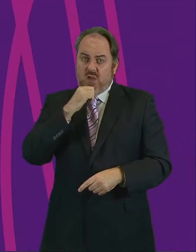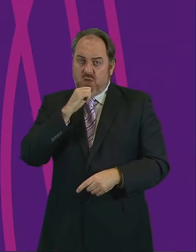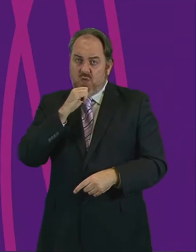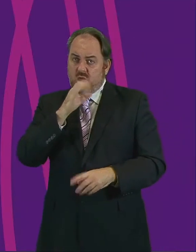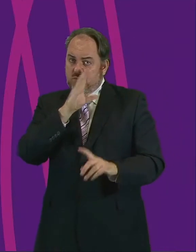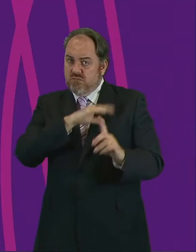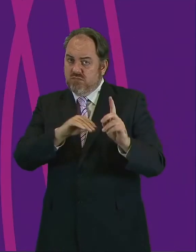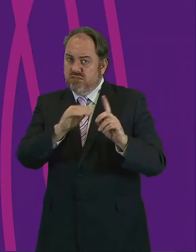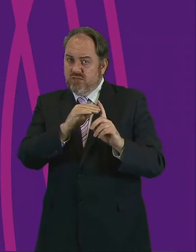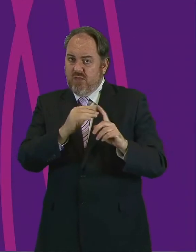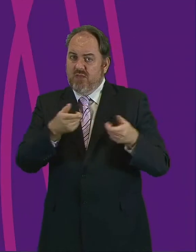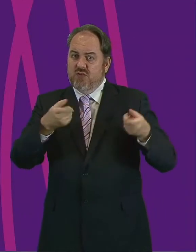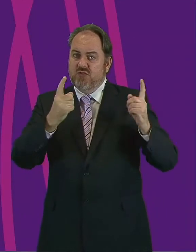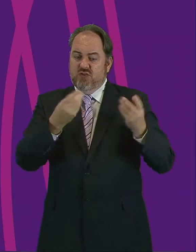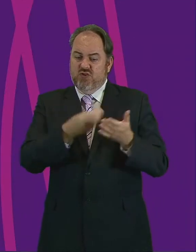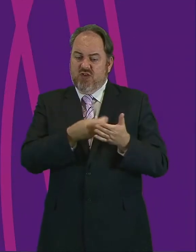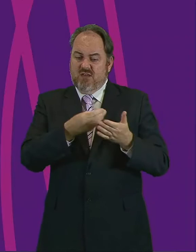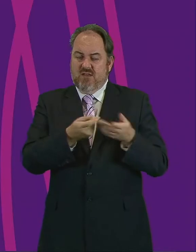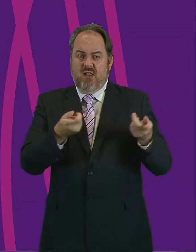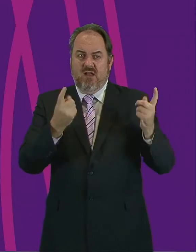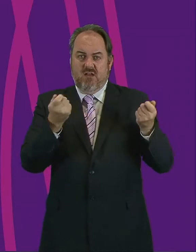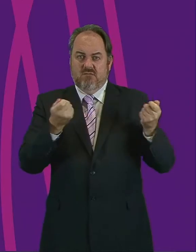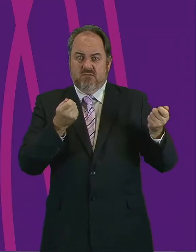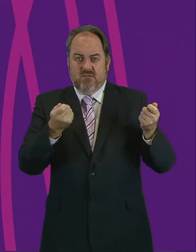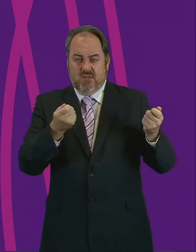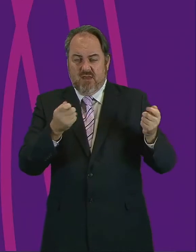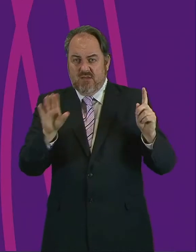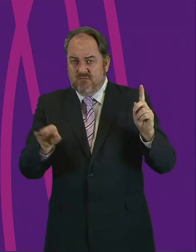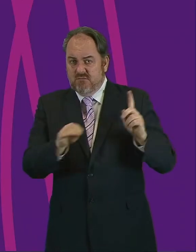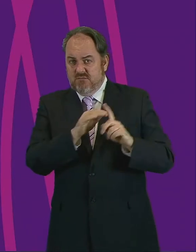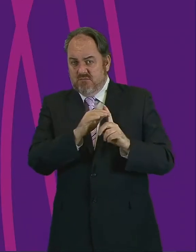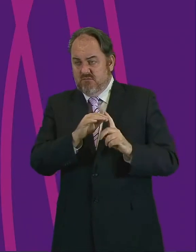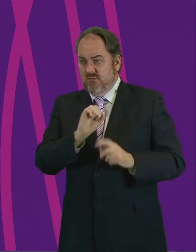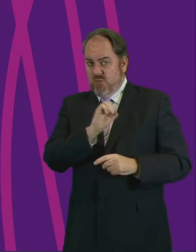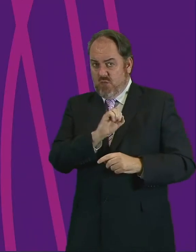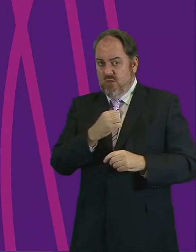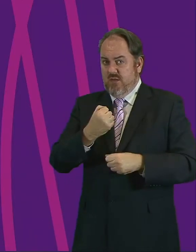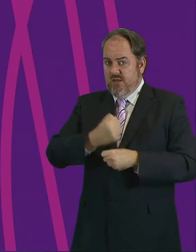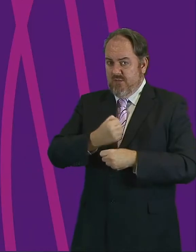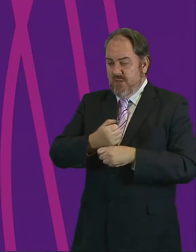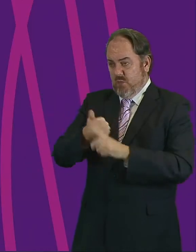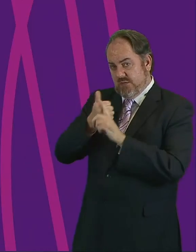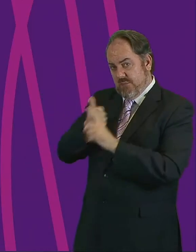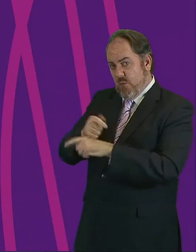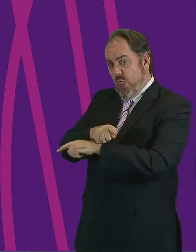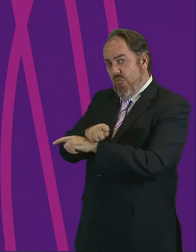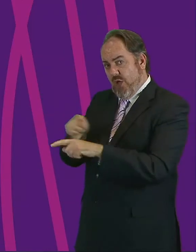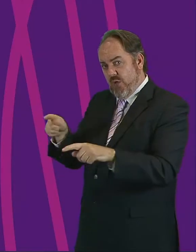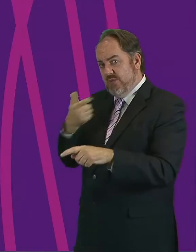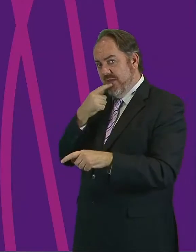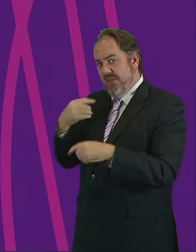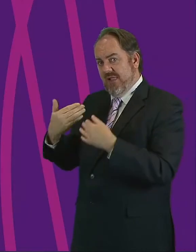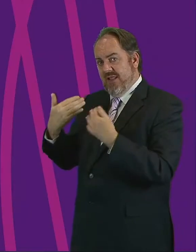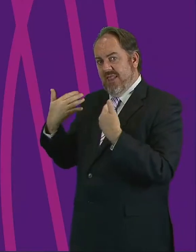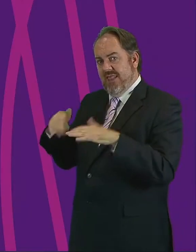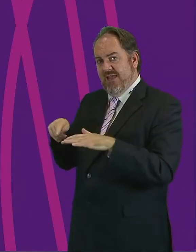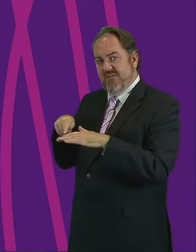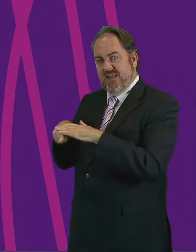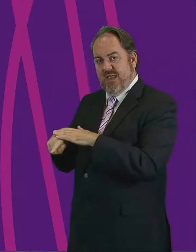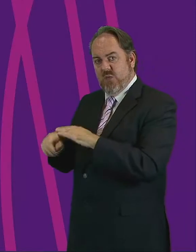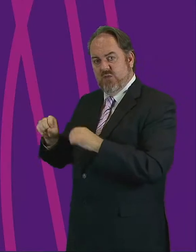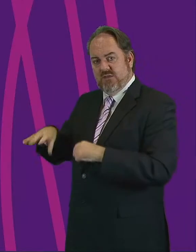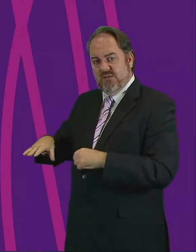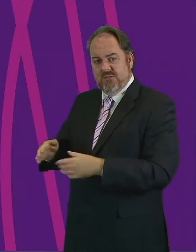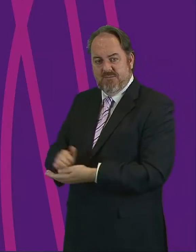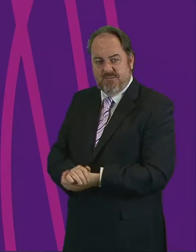important issue with him, and will she commit her government to support these people too? Kate Forbes. The